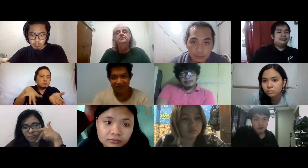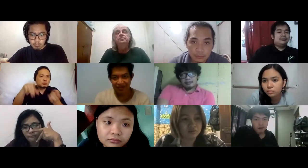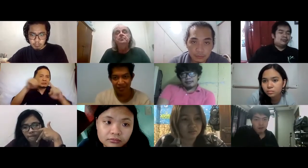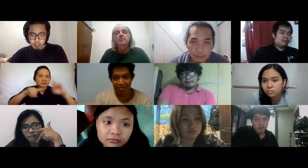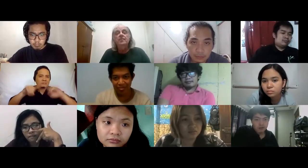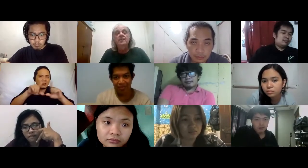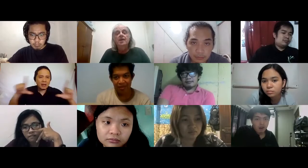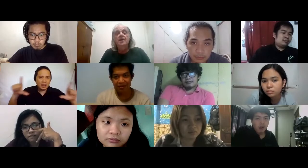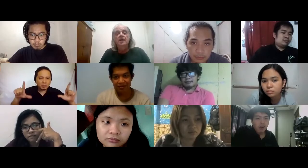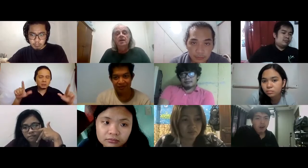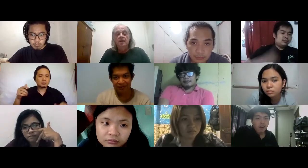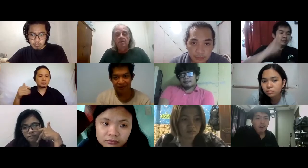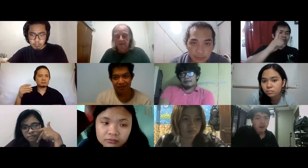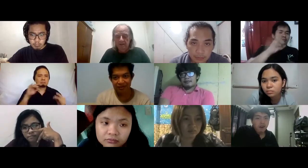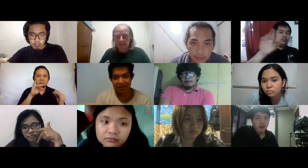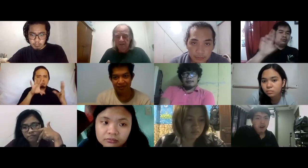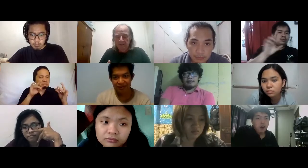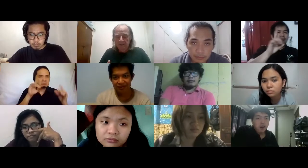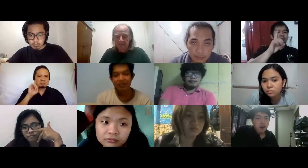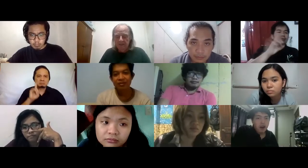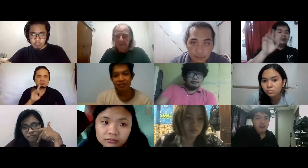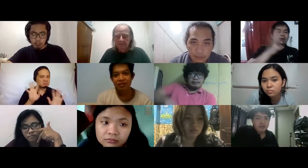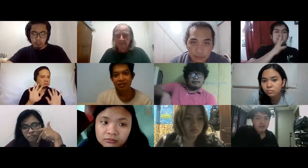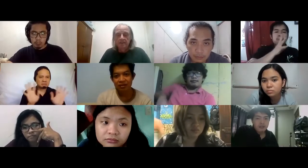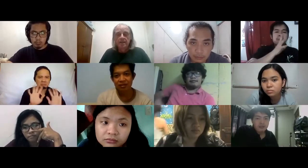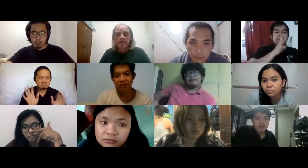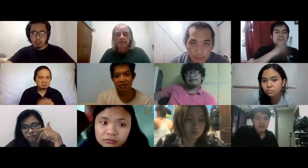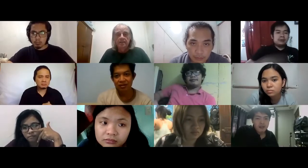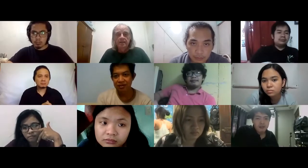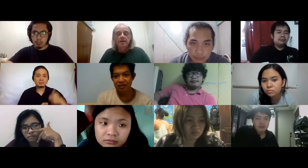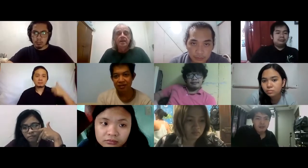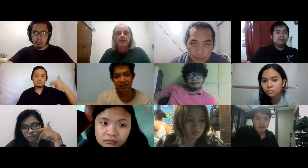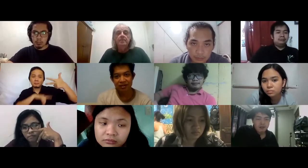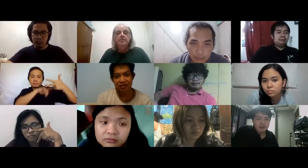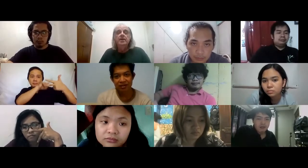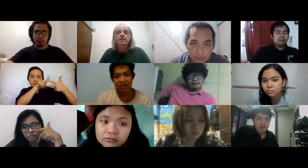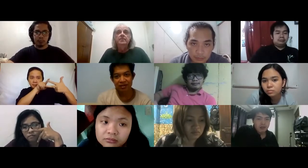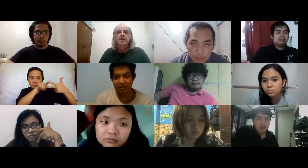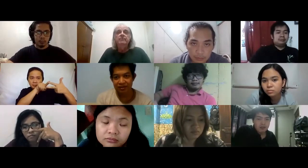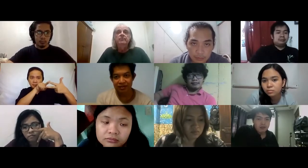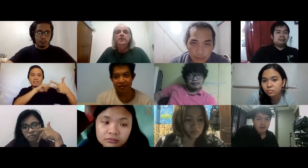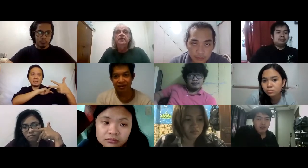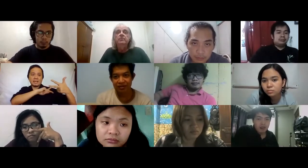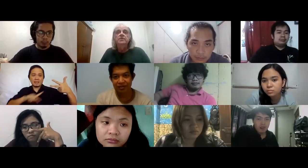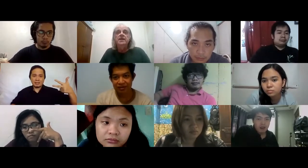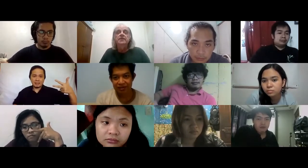before. Okay. Second, King. King